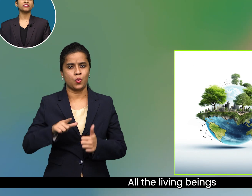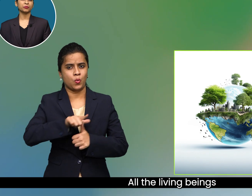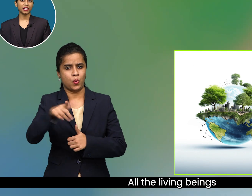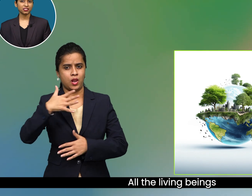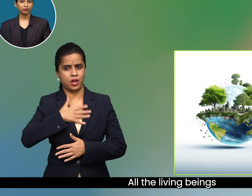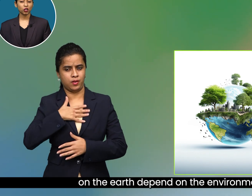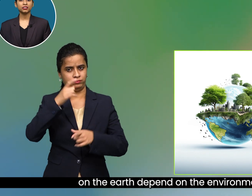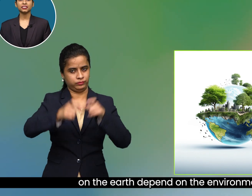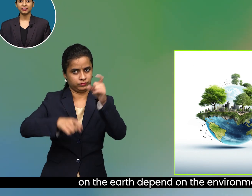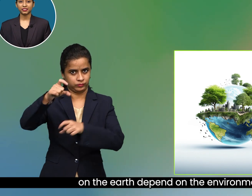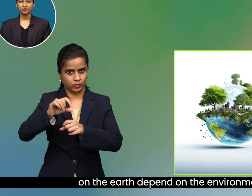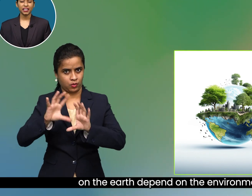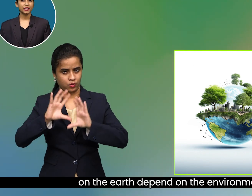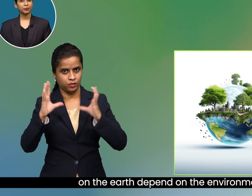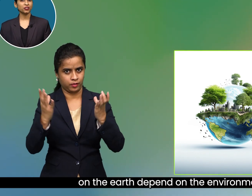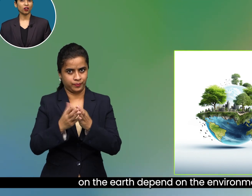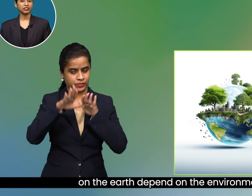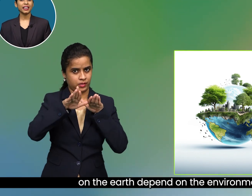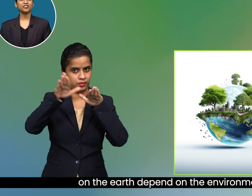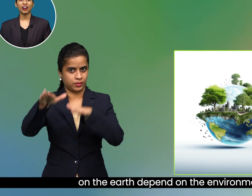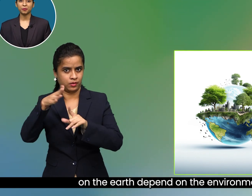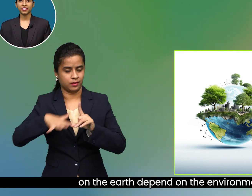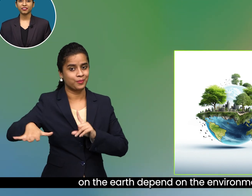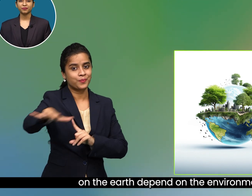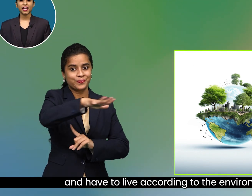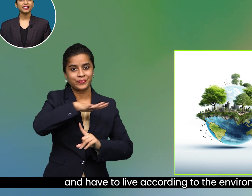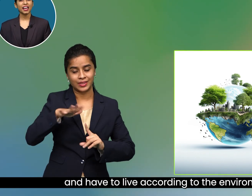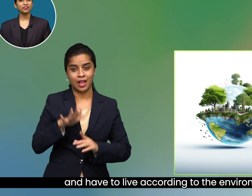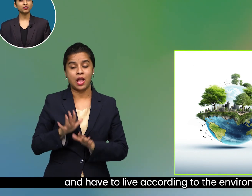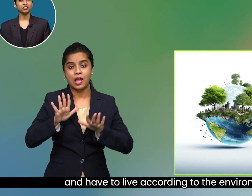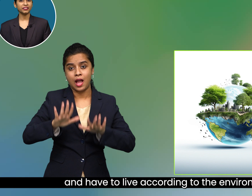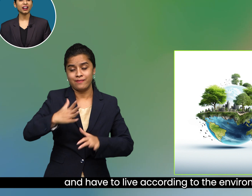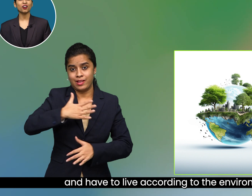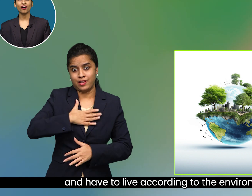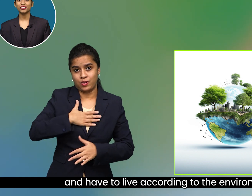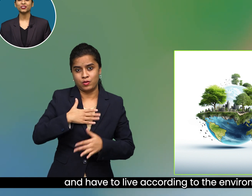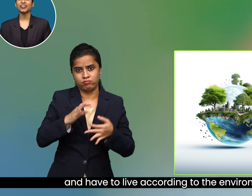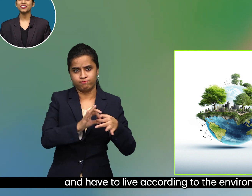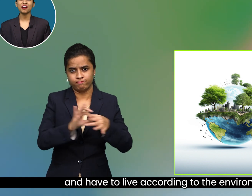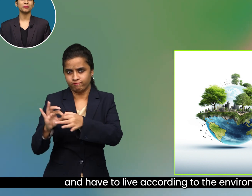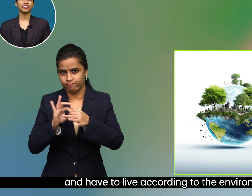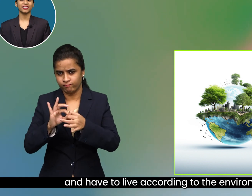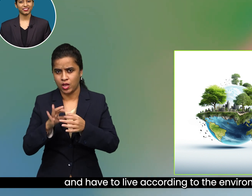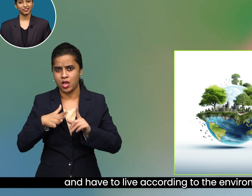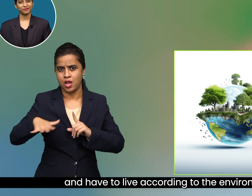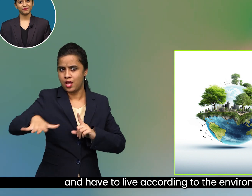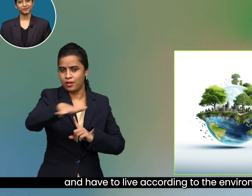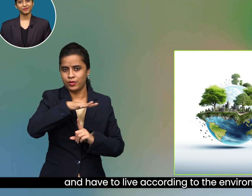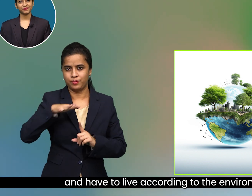All the living beings on the earth depend on the environment and have to live according to the environment.